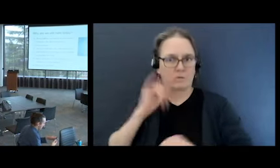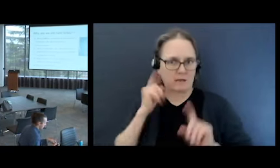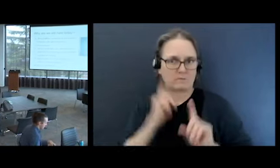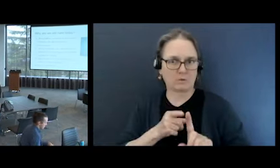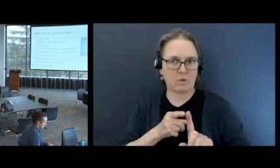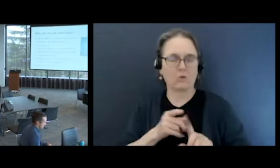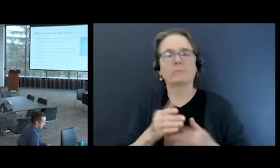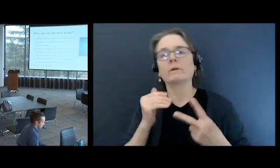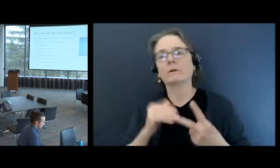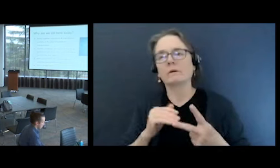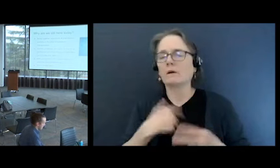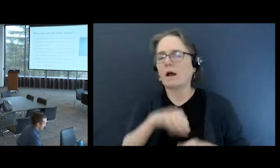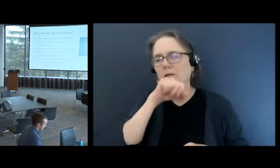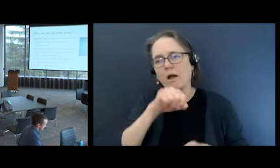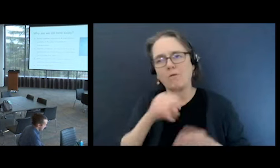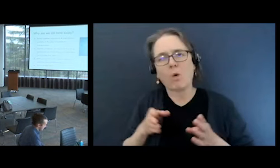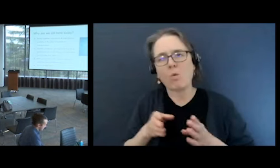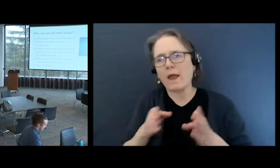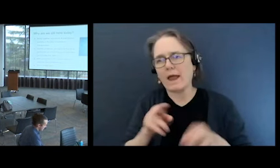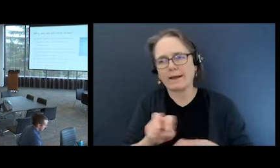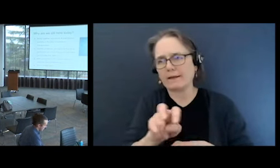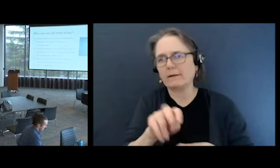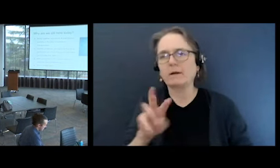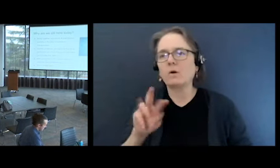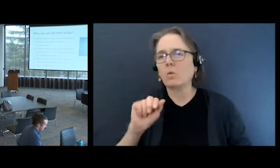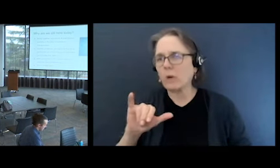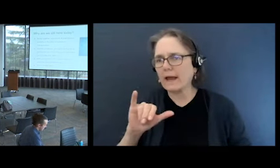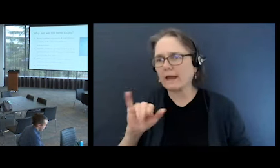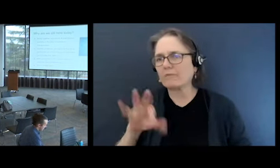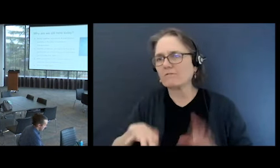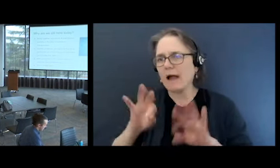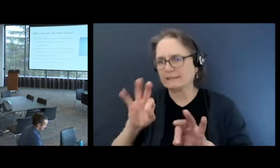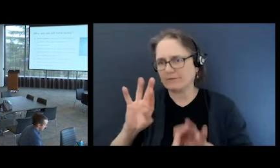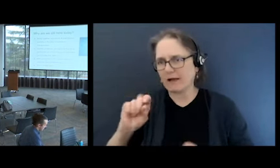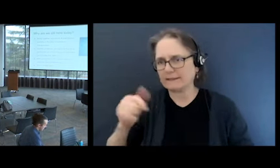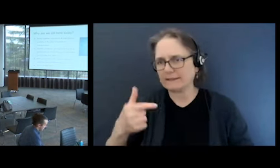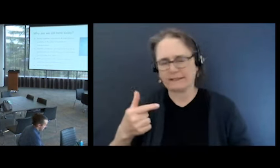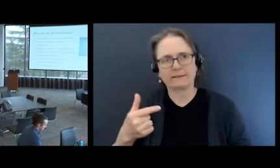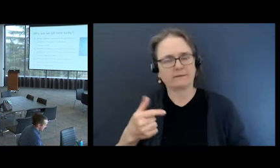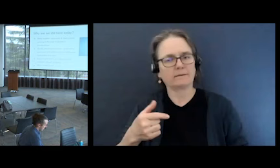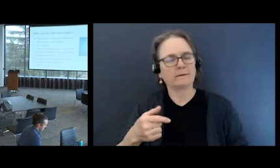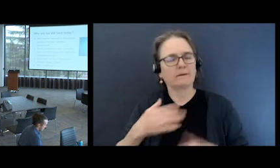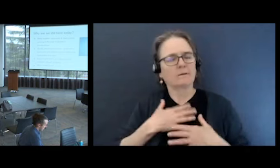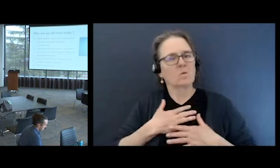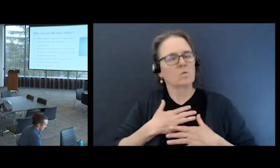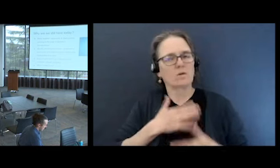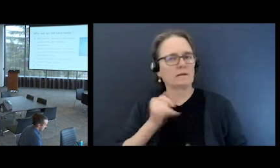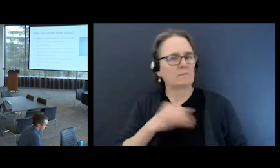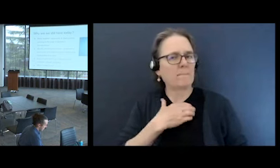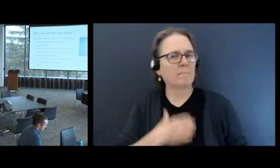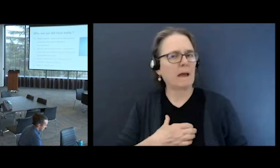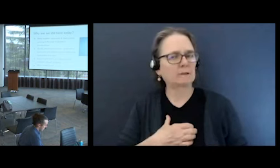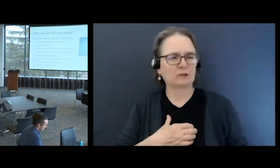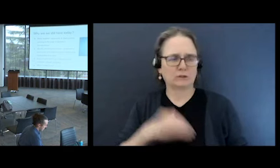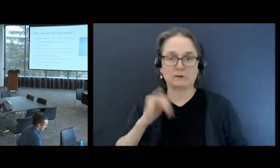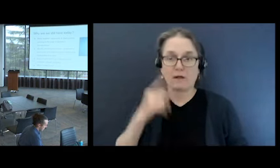I'm writing a book on it. It seems to take longer and longer. But wayfinding for all, for physical limitations as well as